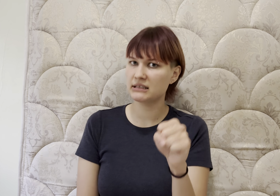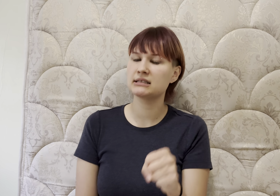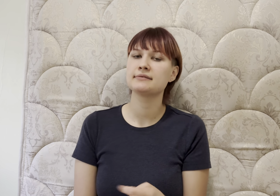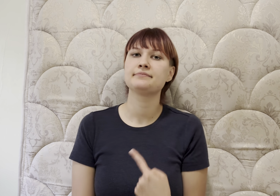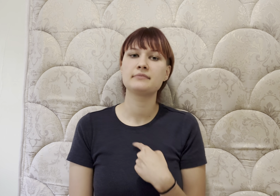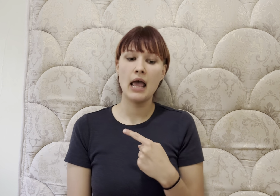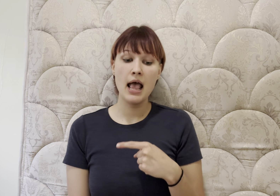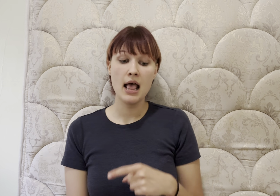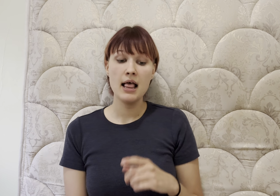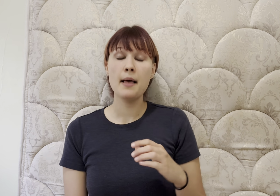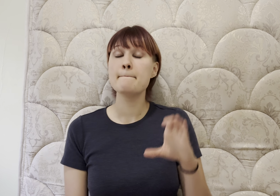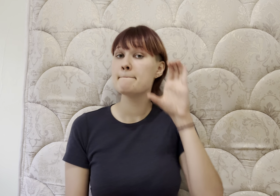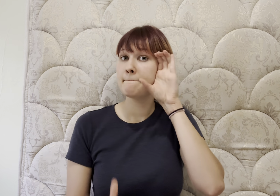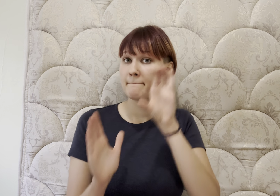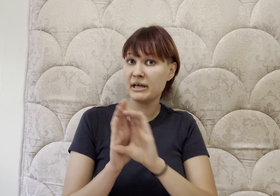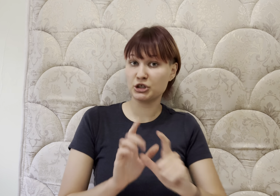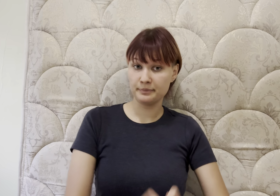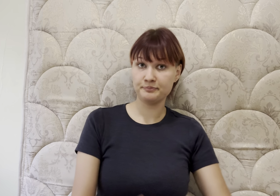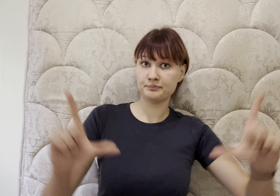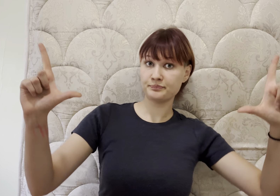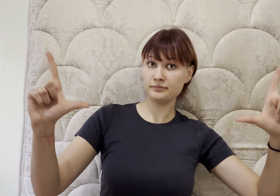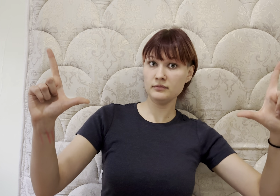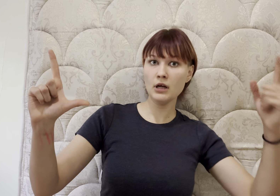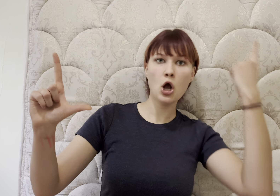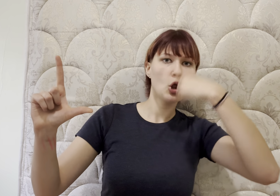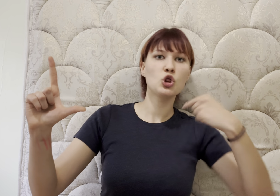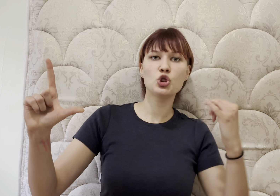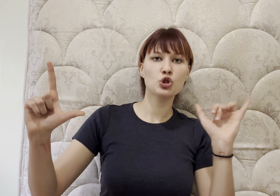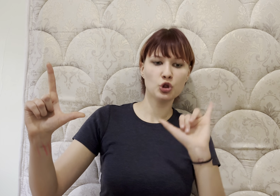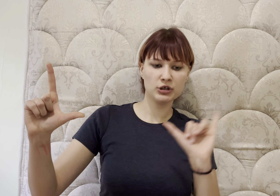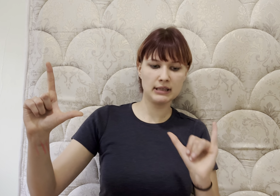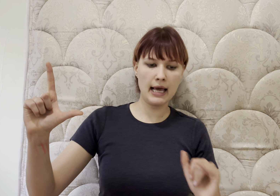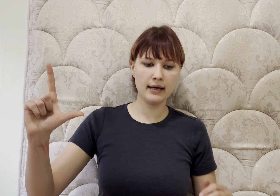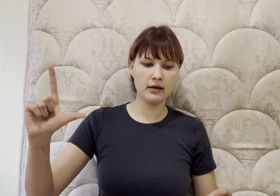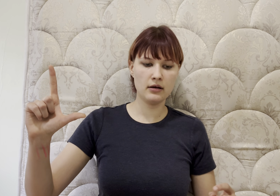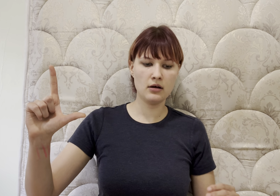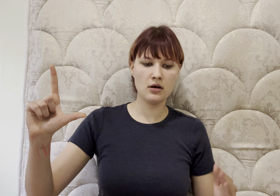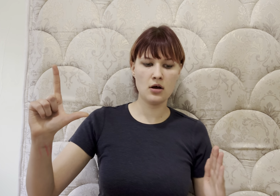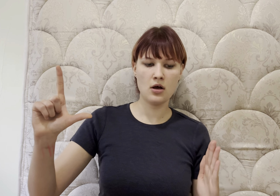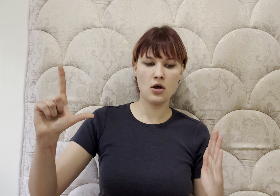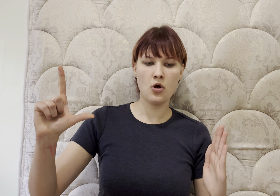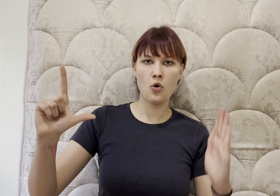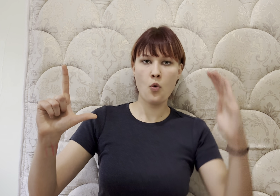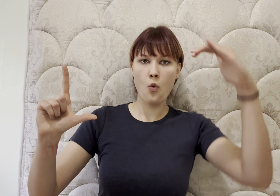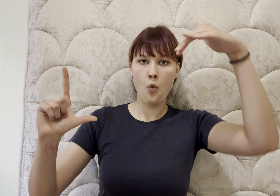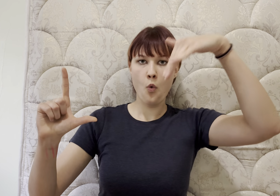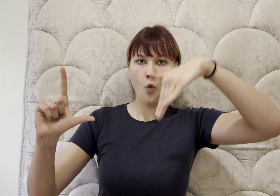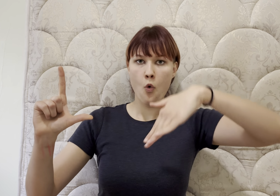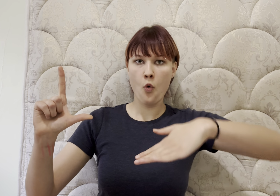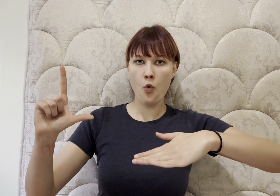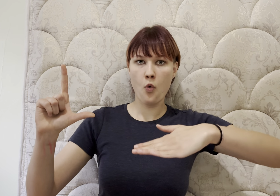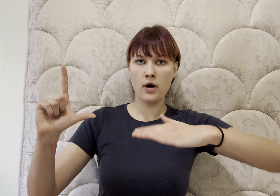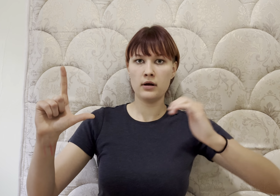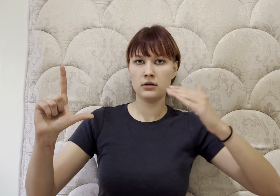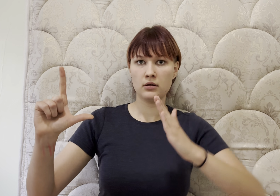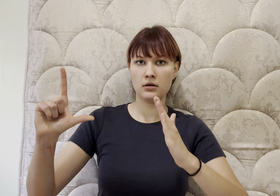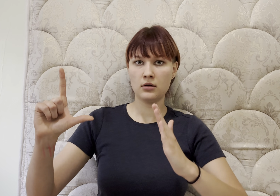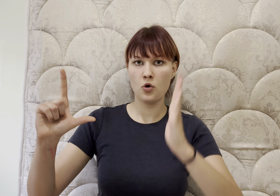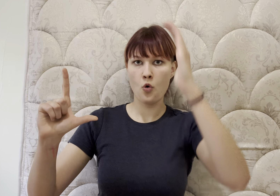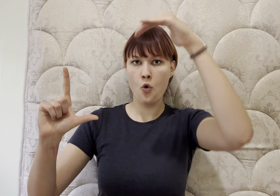right, that is the outcome of your average psychotherapy patient, the outcome in terms of how satisfied you are with